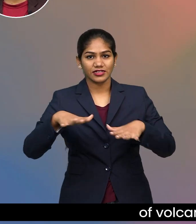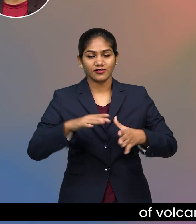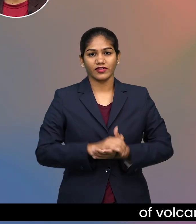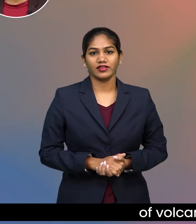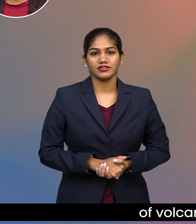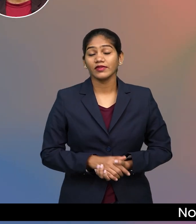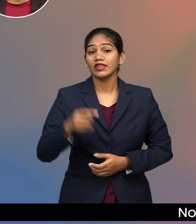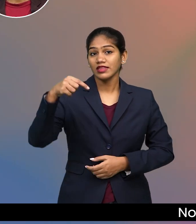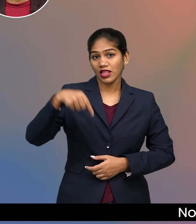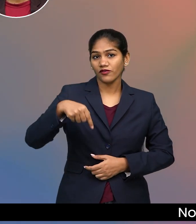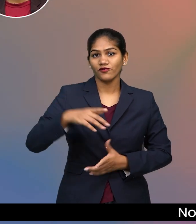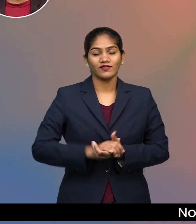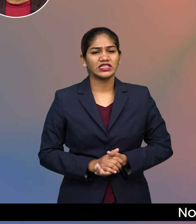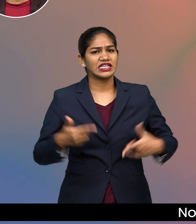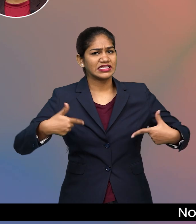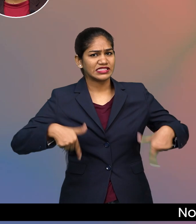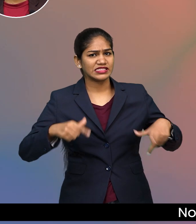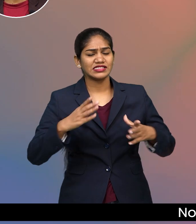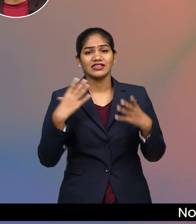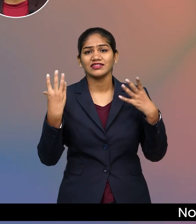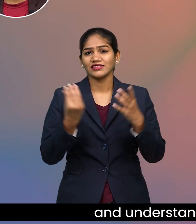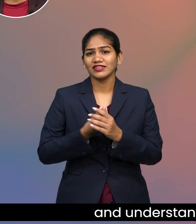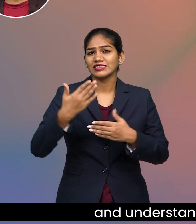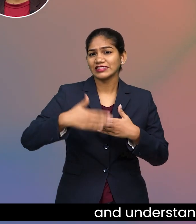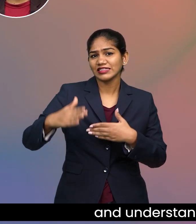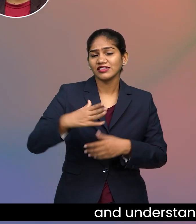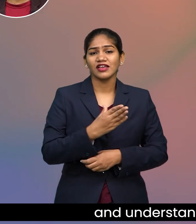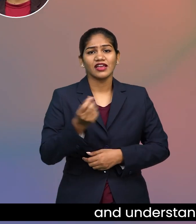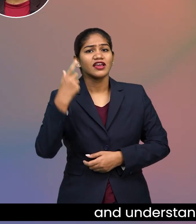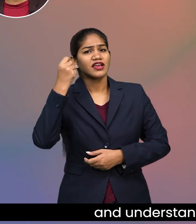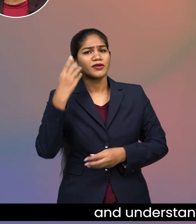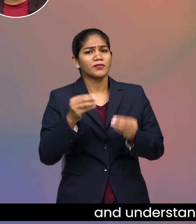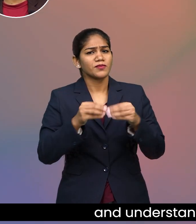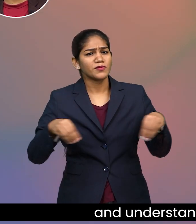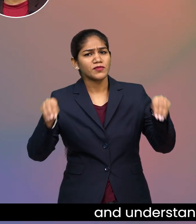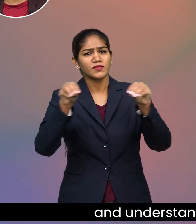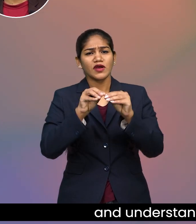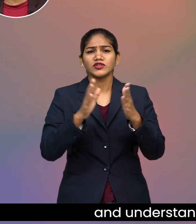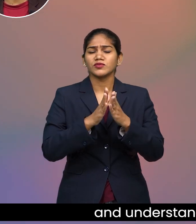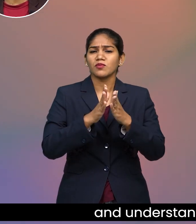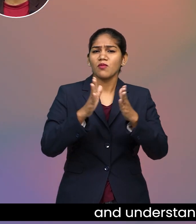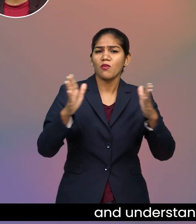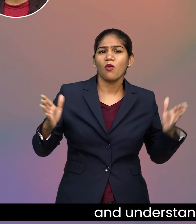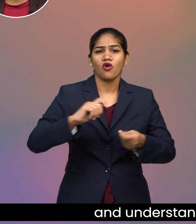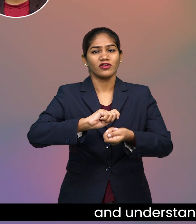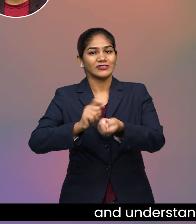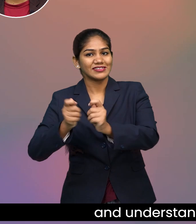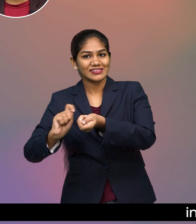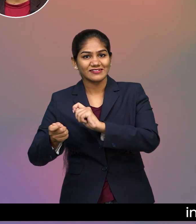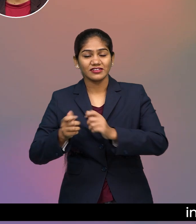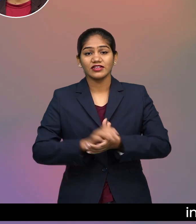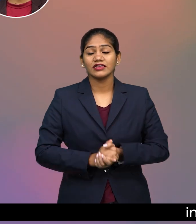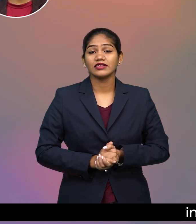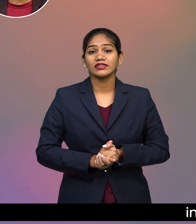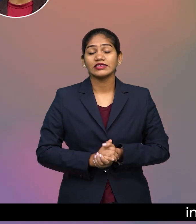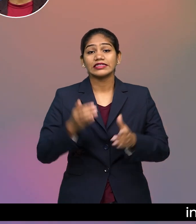earthquakes. Now, let us continue and understand much more transformation